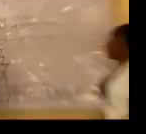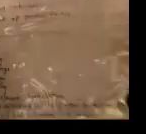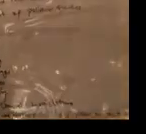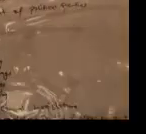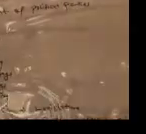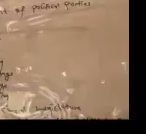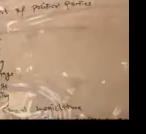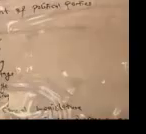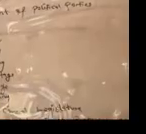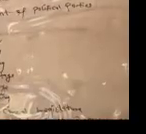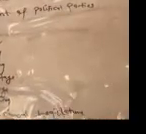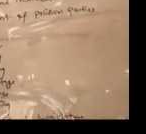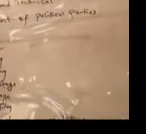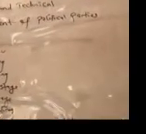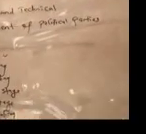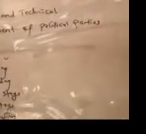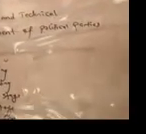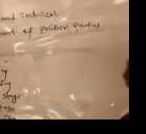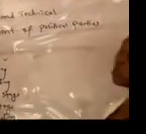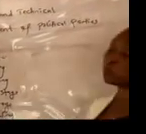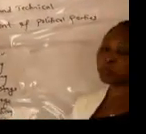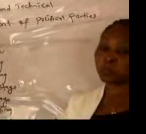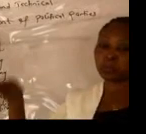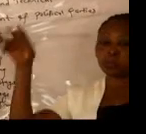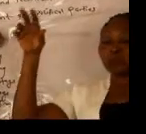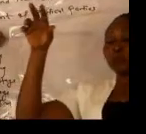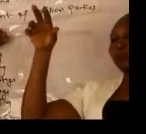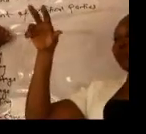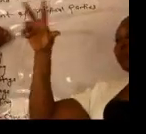Then 3, common language.